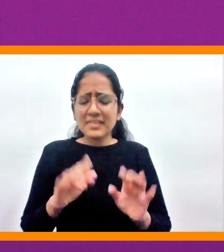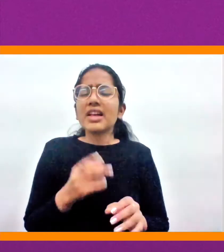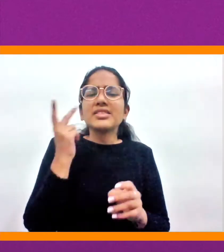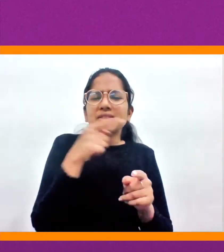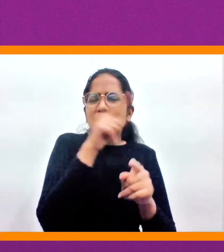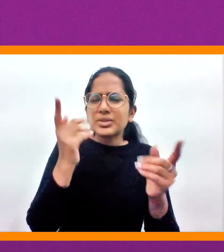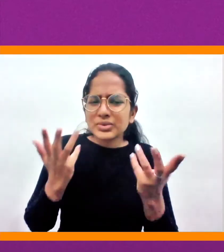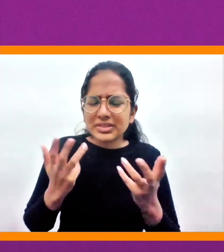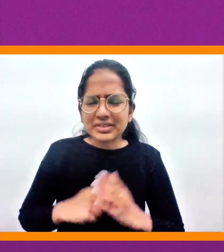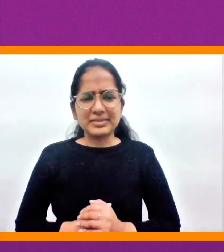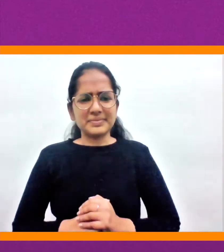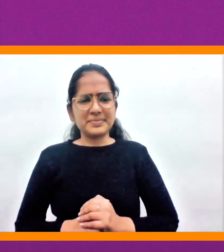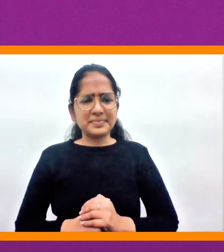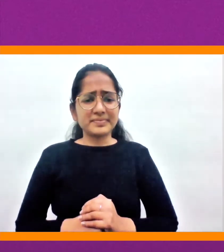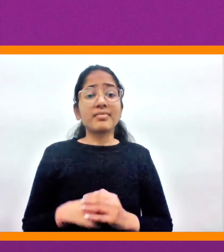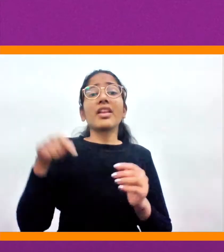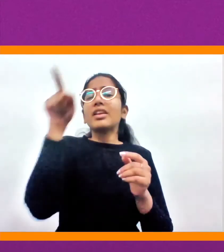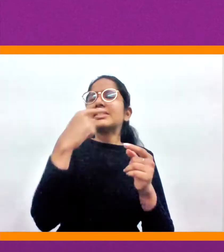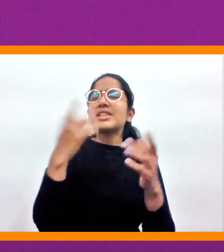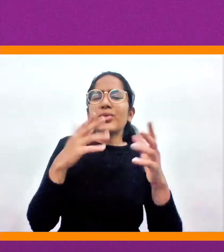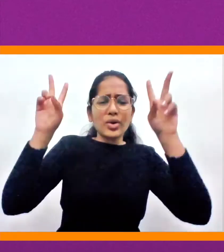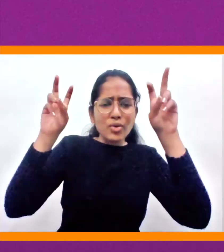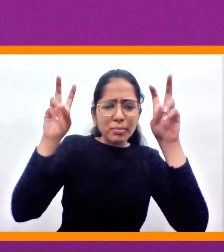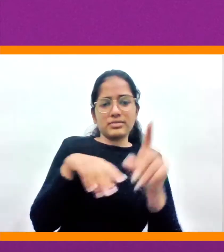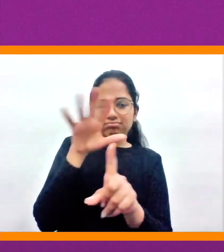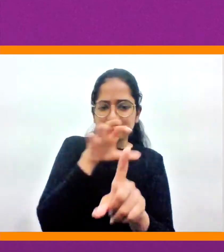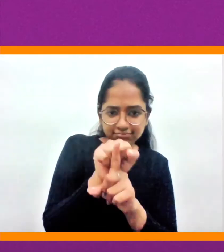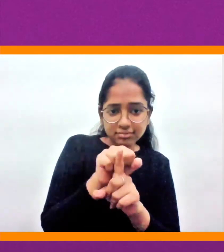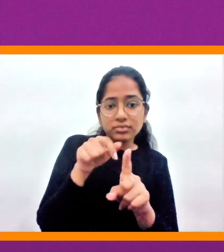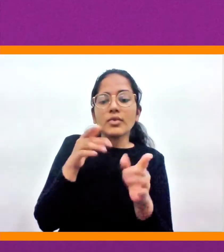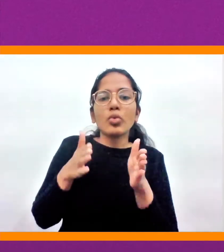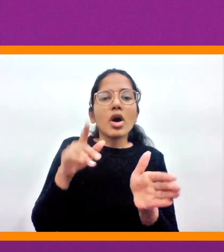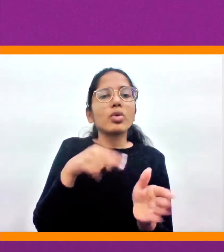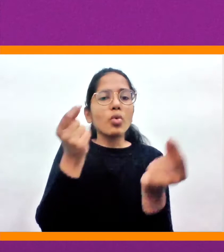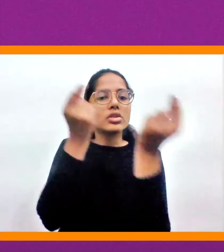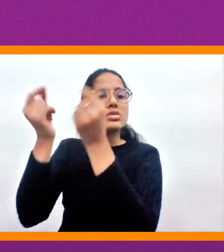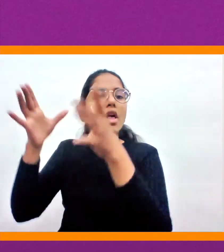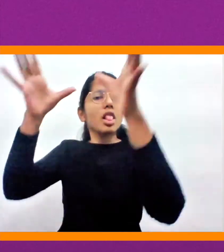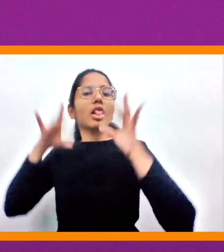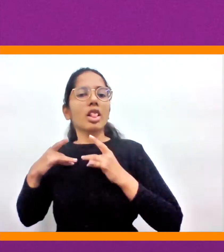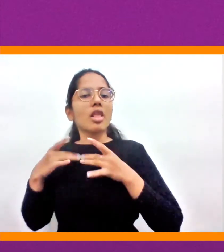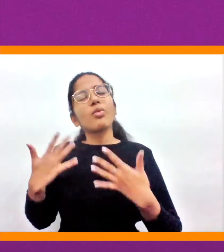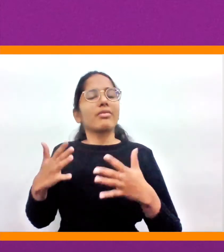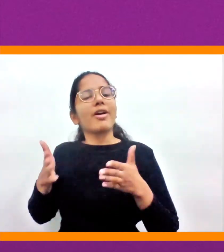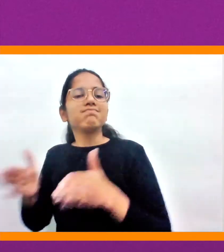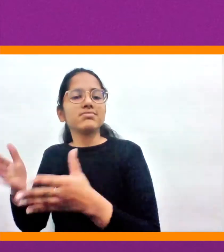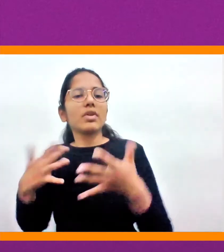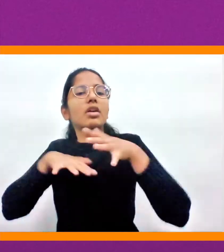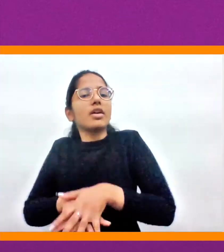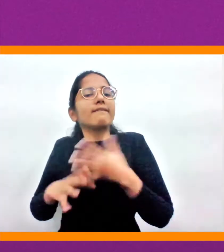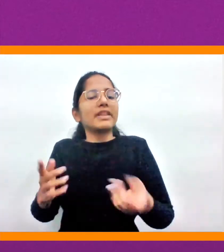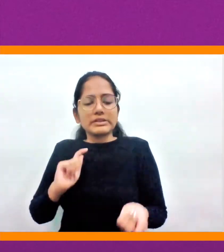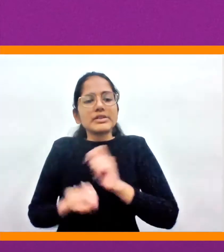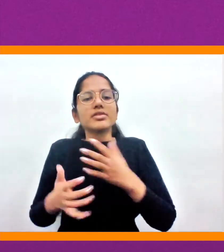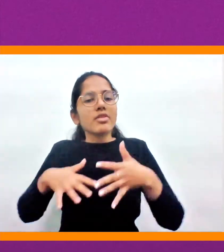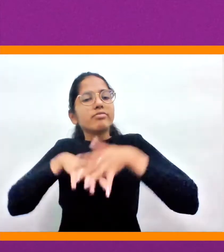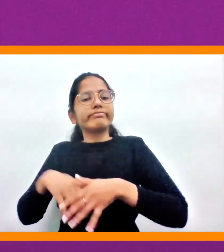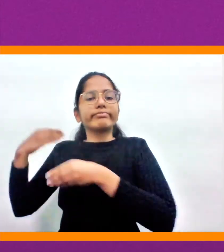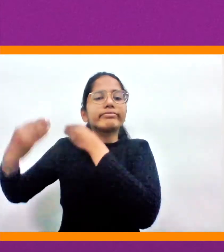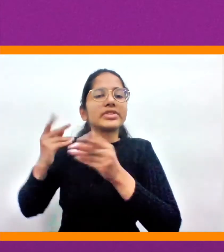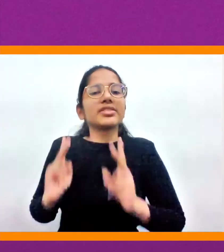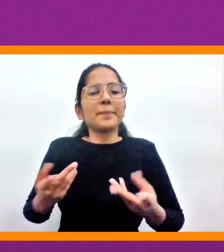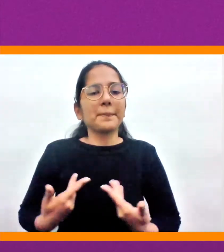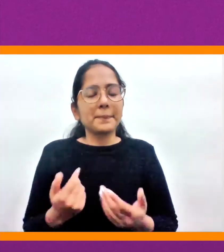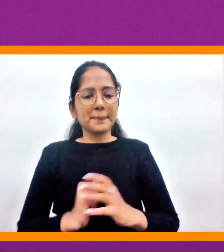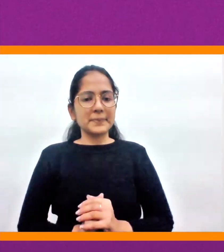complex. Most of us have learned our consent practices by mimicking the unsafe and non-consensual practices